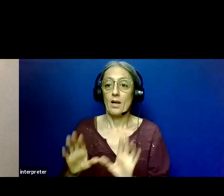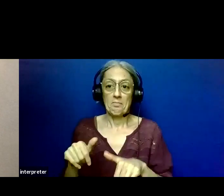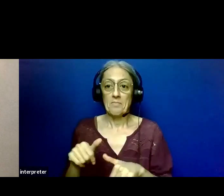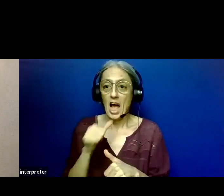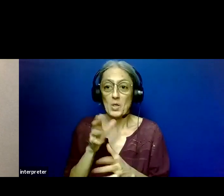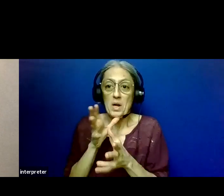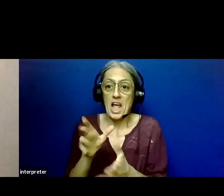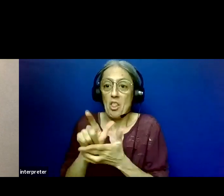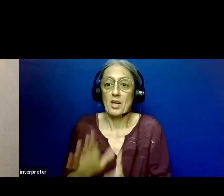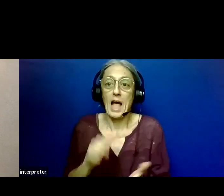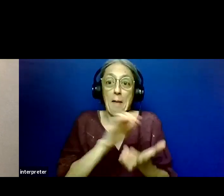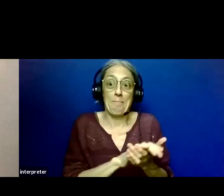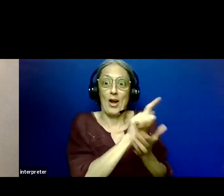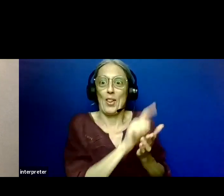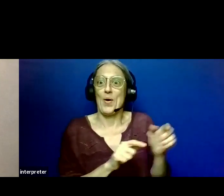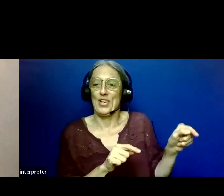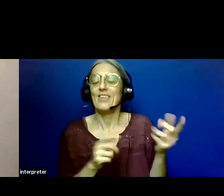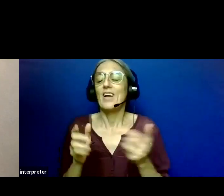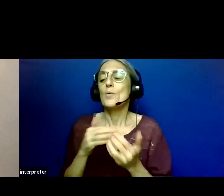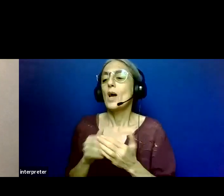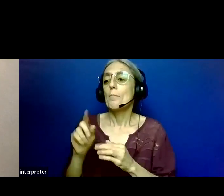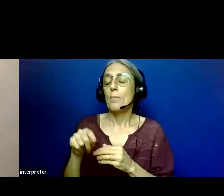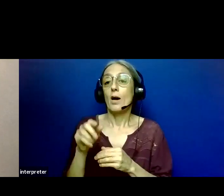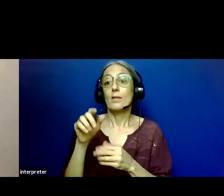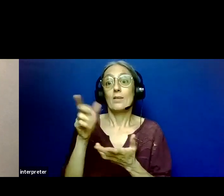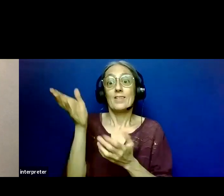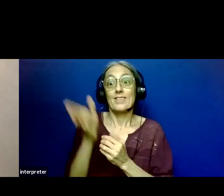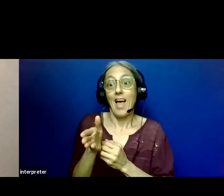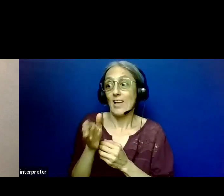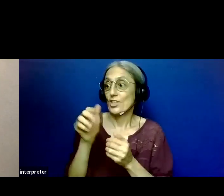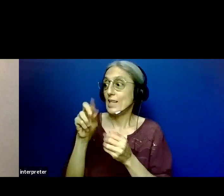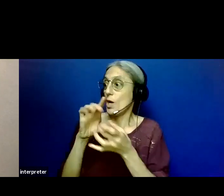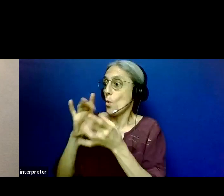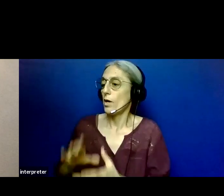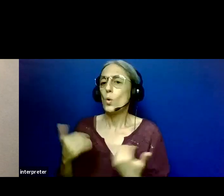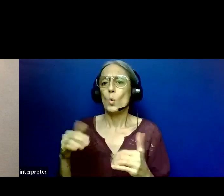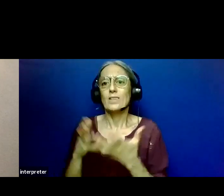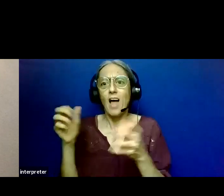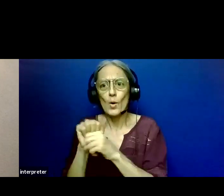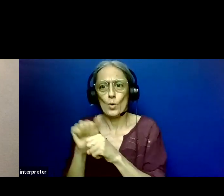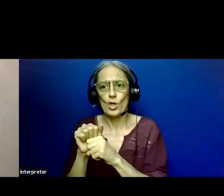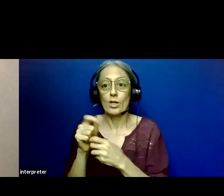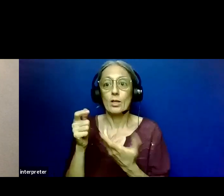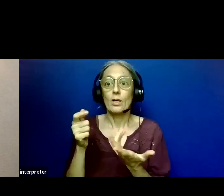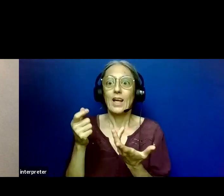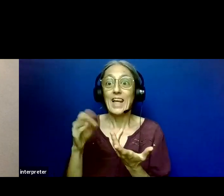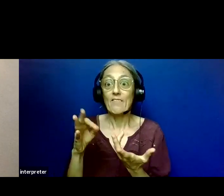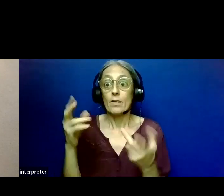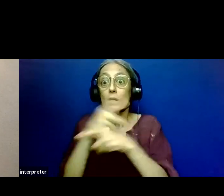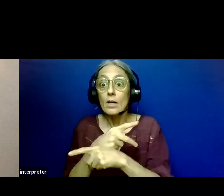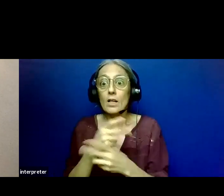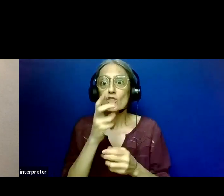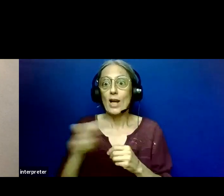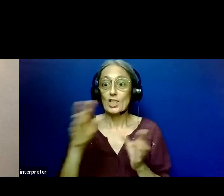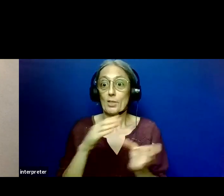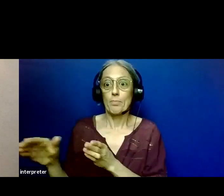them. But it's a big job, particularly if you're doing a transition plan. And what I do